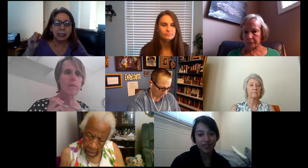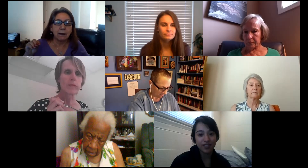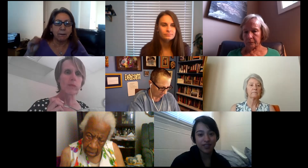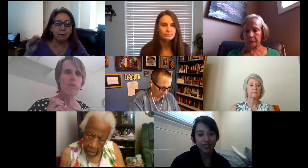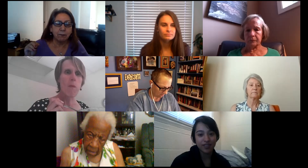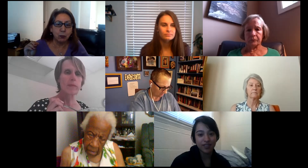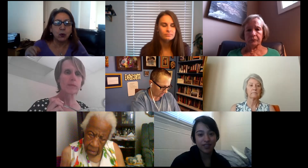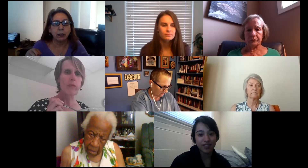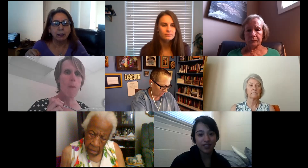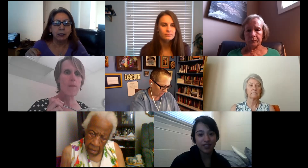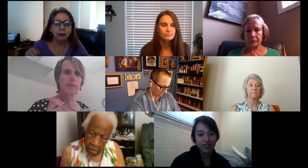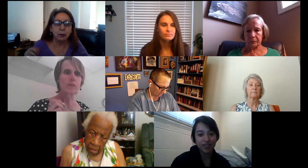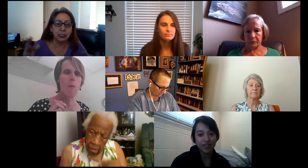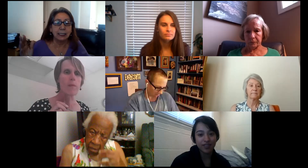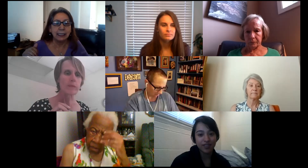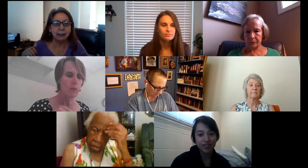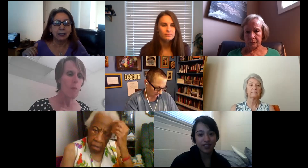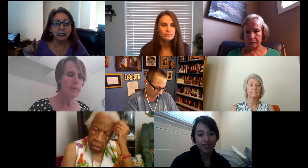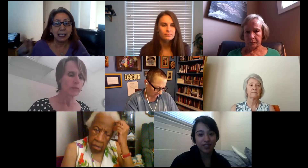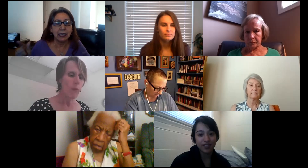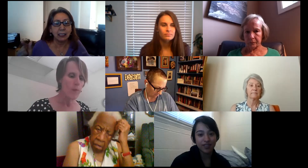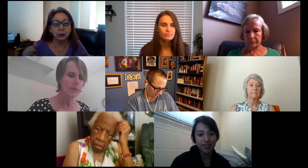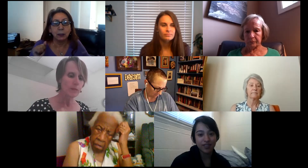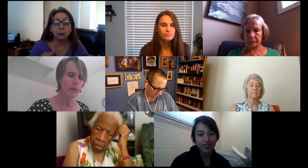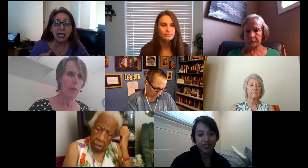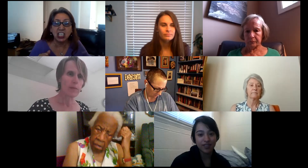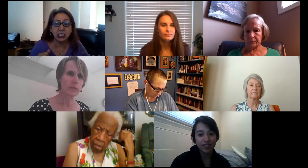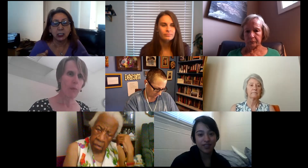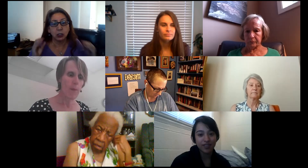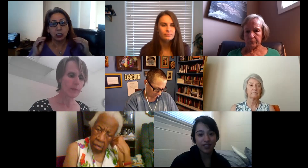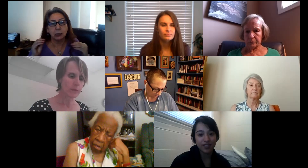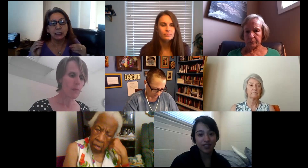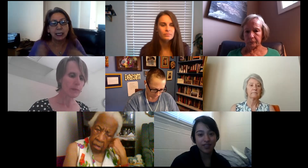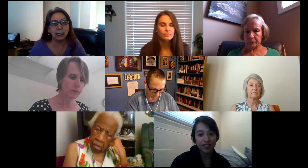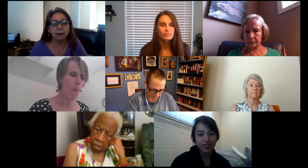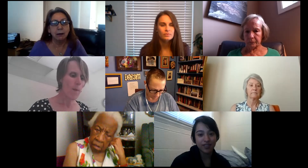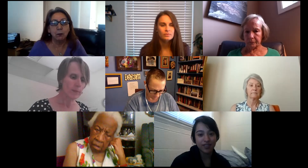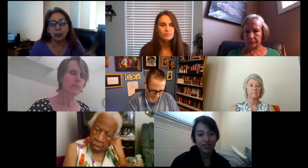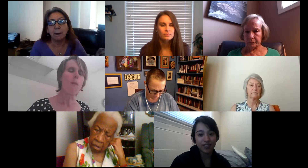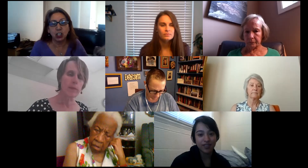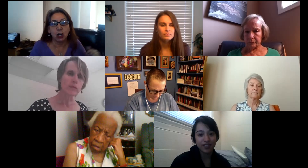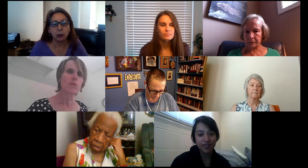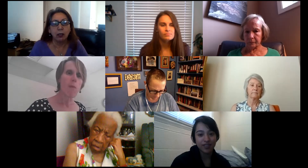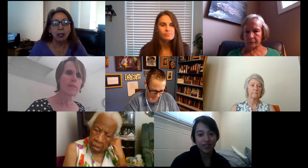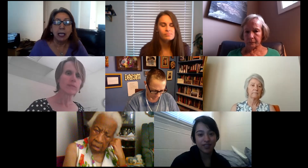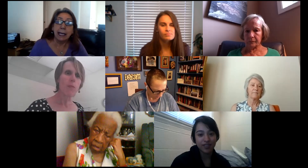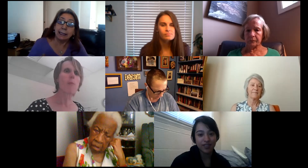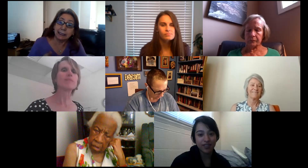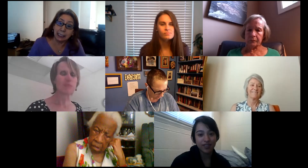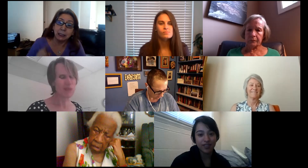it up more, which I did, because they had so much patience to teach me sign, more than my daughter. At the same